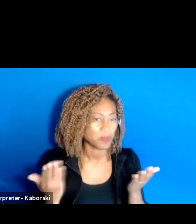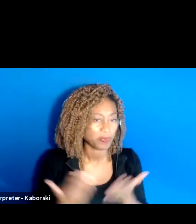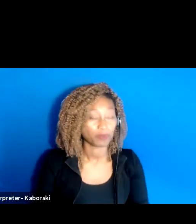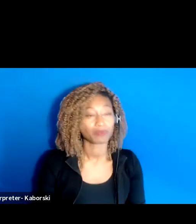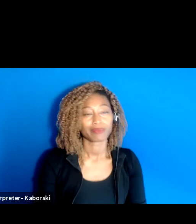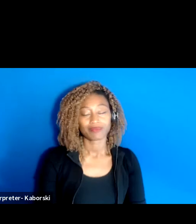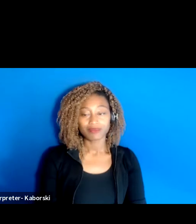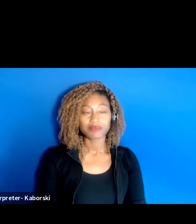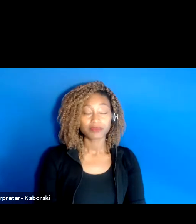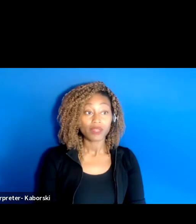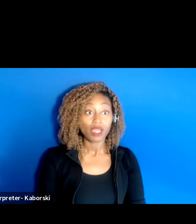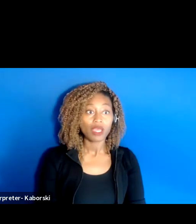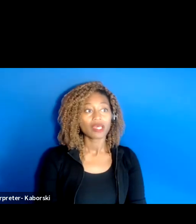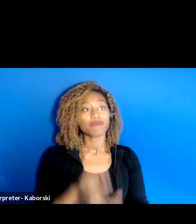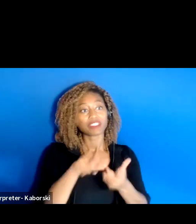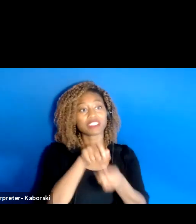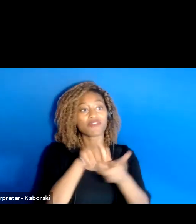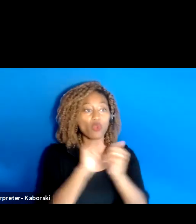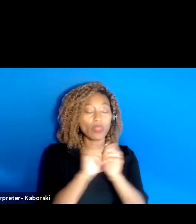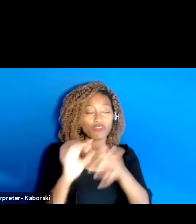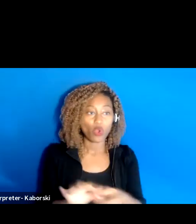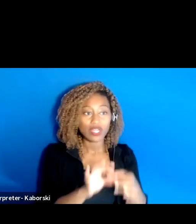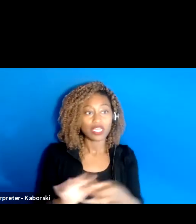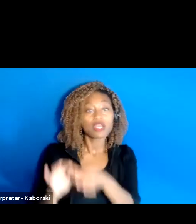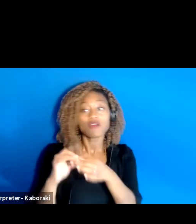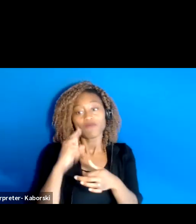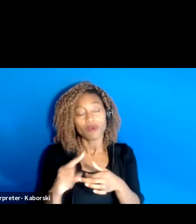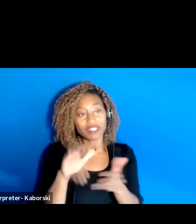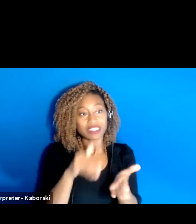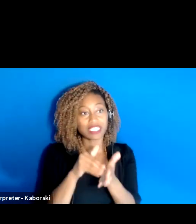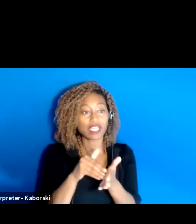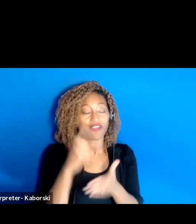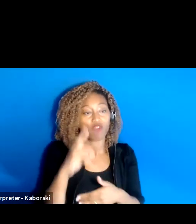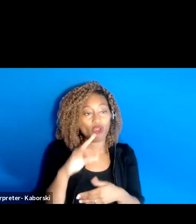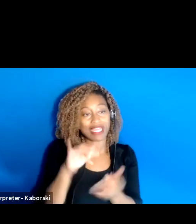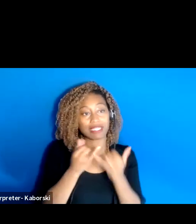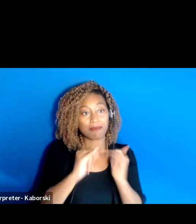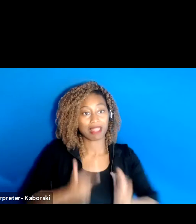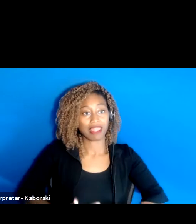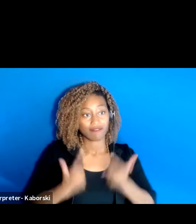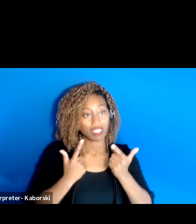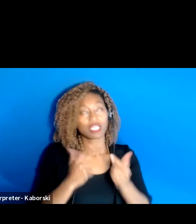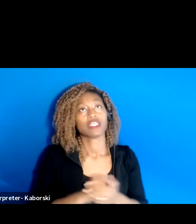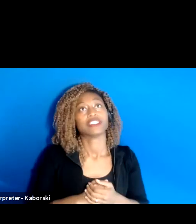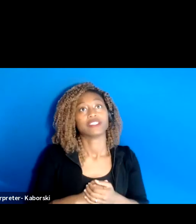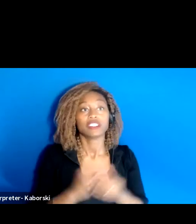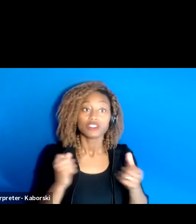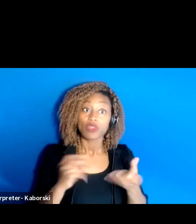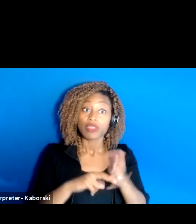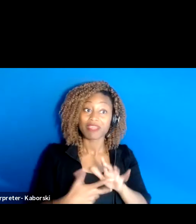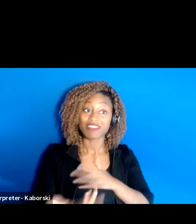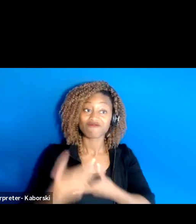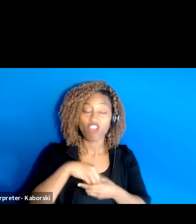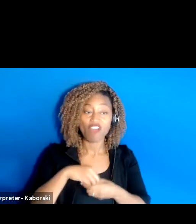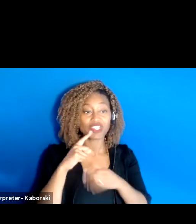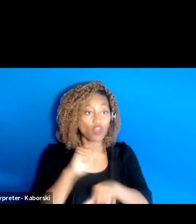Specifically with the coordination with the Centers for Independent Living. So this can involve things like working with the CILs and managed